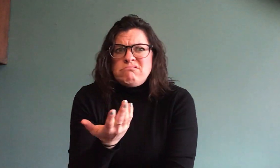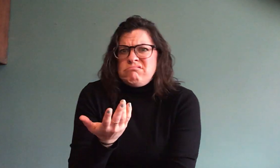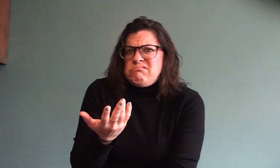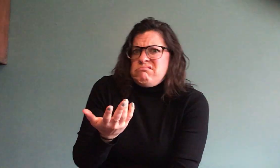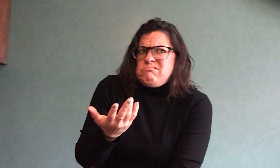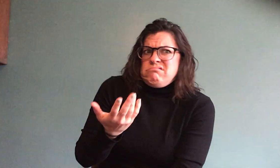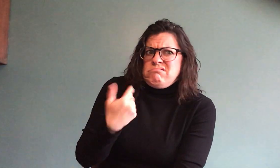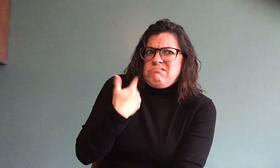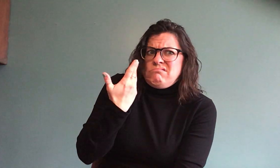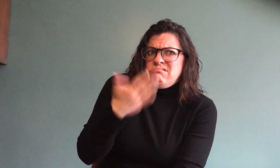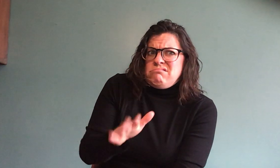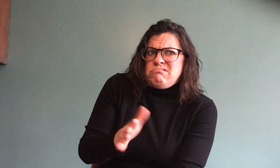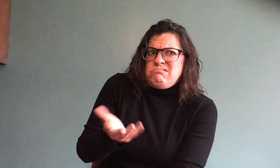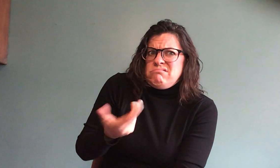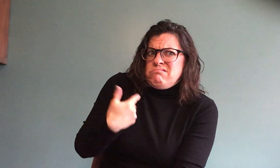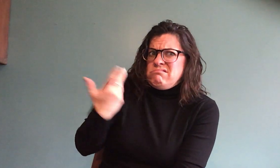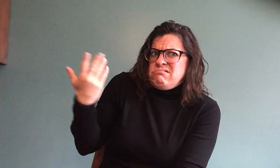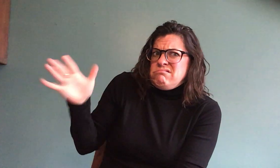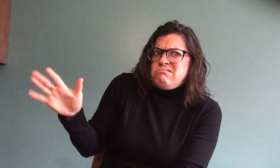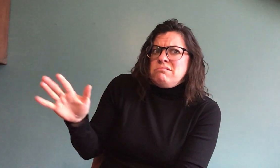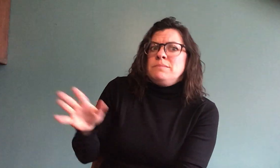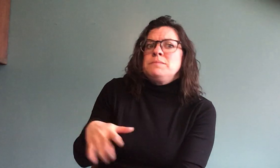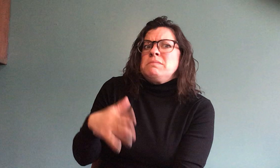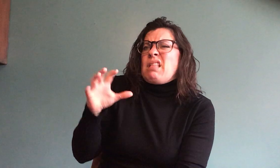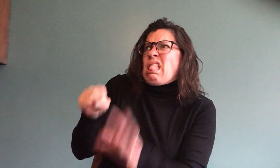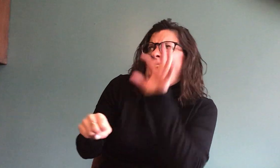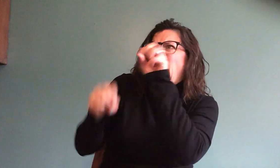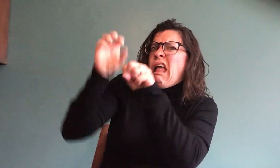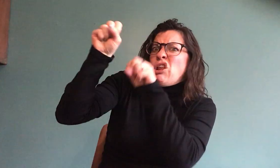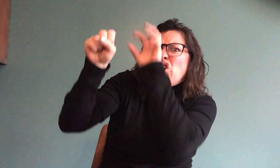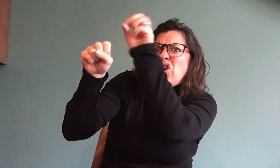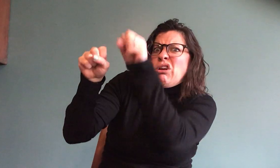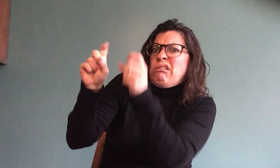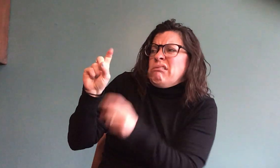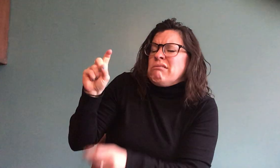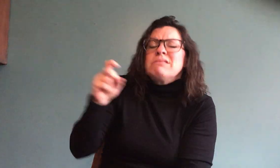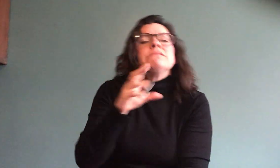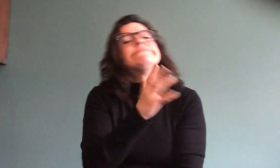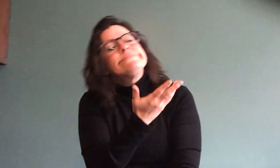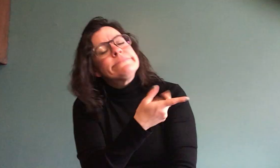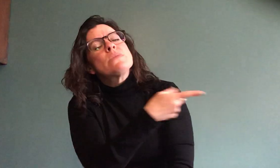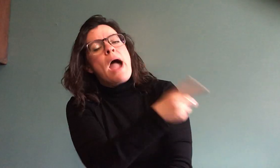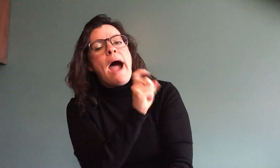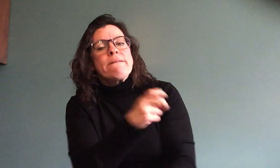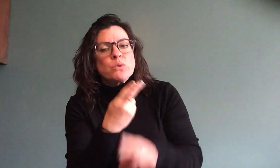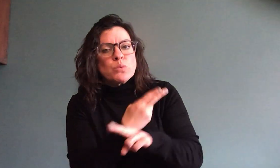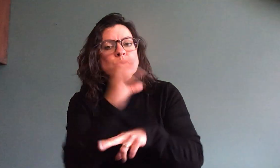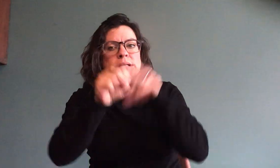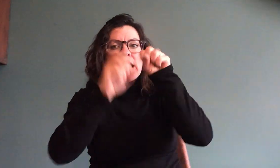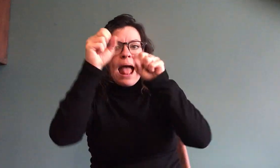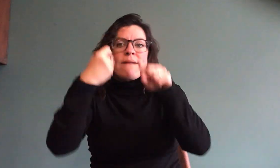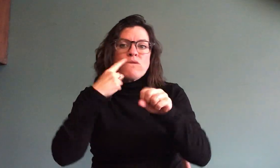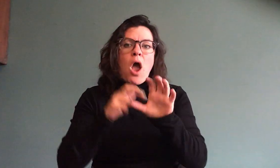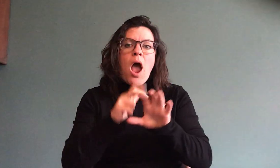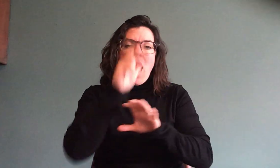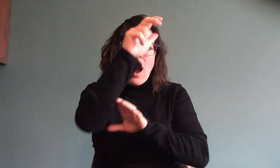sure. Yeah. What's so funny? Am I missing a joke? No, my fault. No, that's